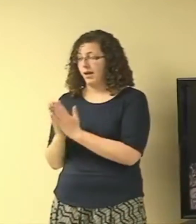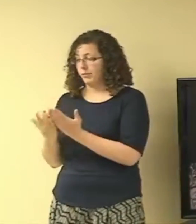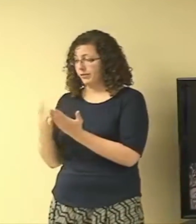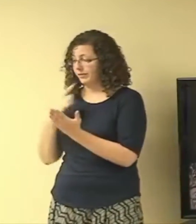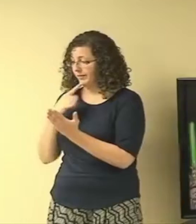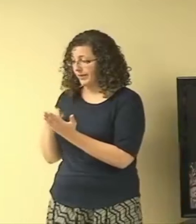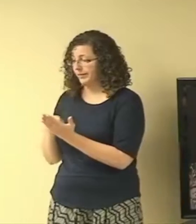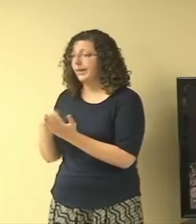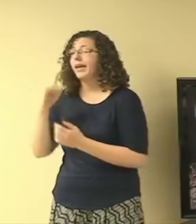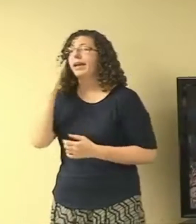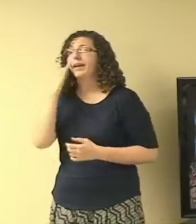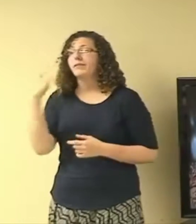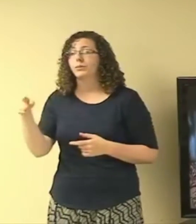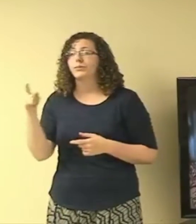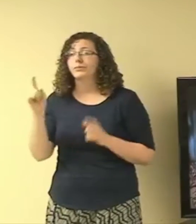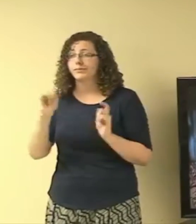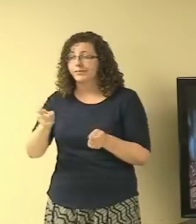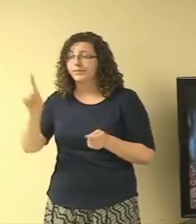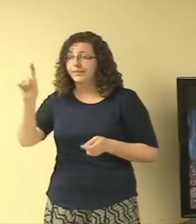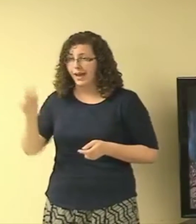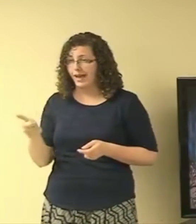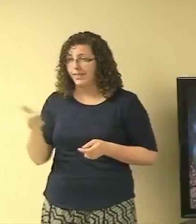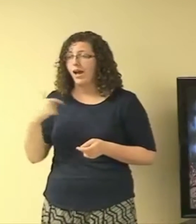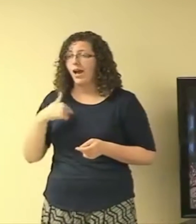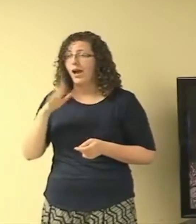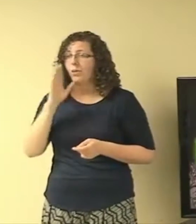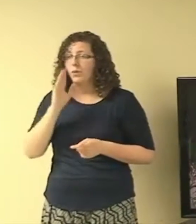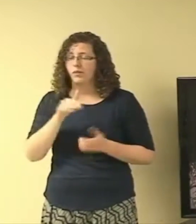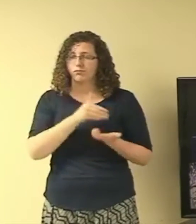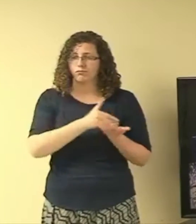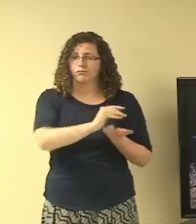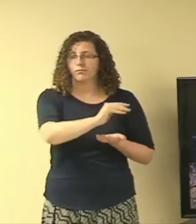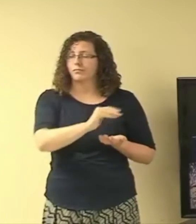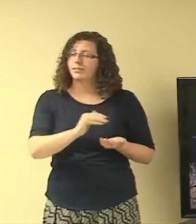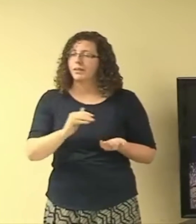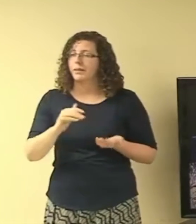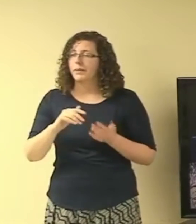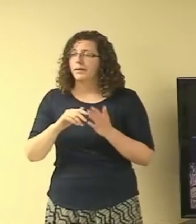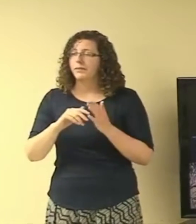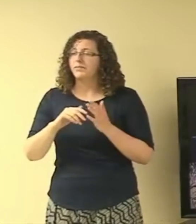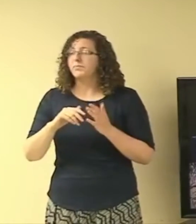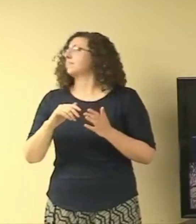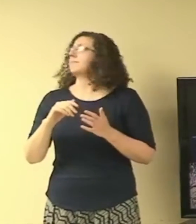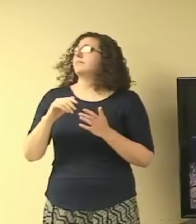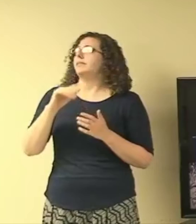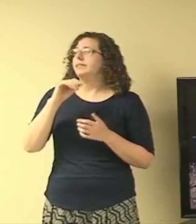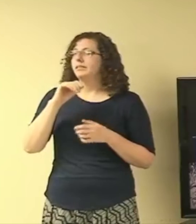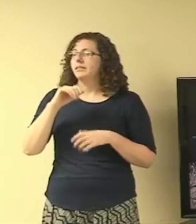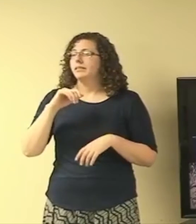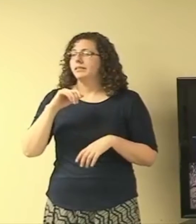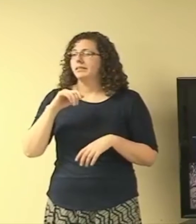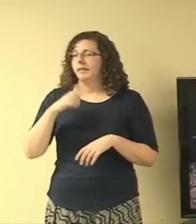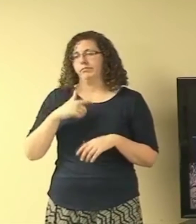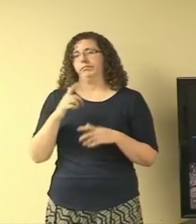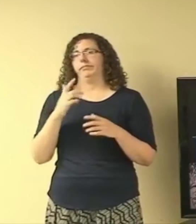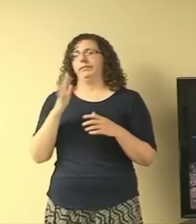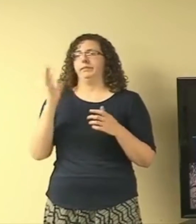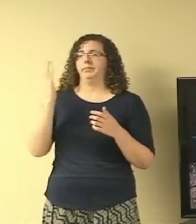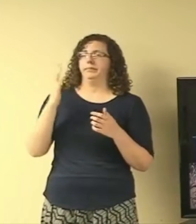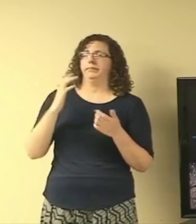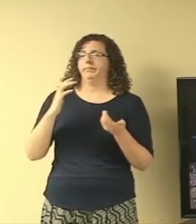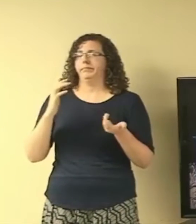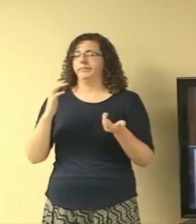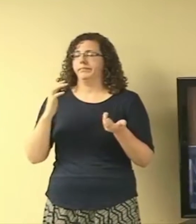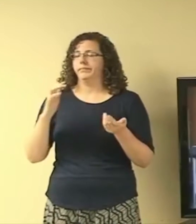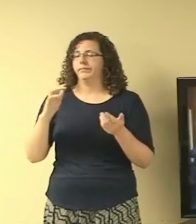devourer for your sakes, so that he will not destroy the fruit of your ground. Now, that's very biblical sounding, and I will rebuke the devourer for your sakes. And I don't